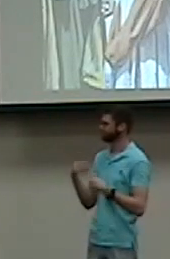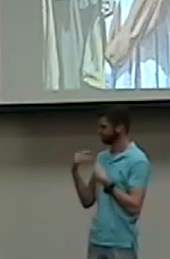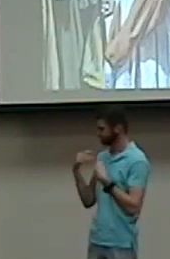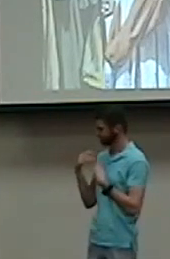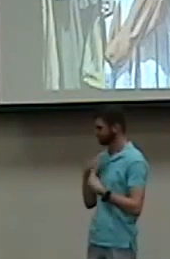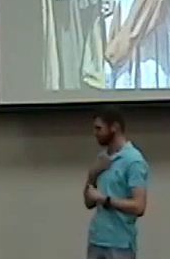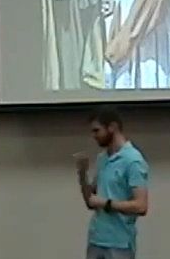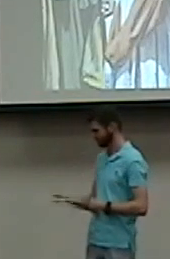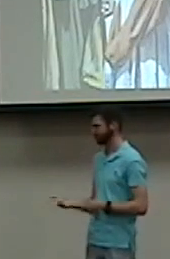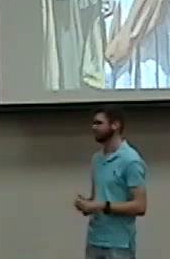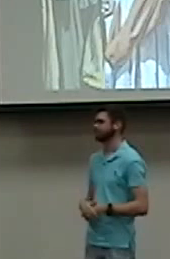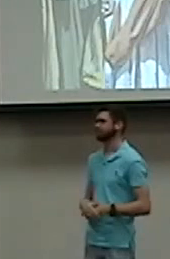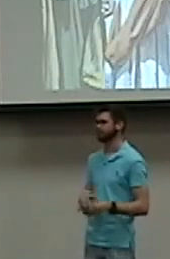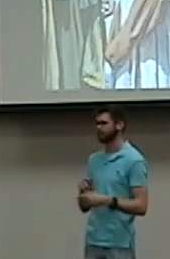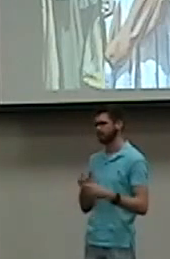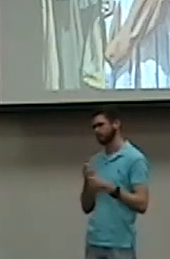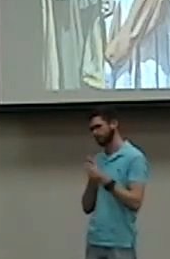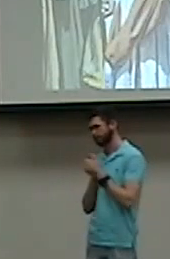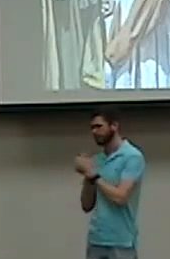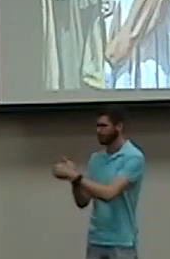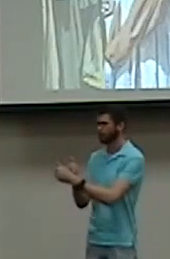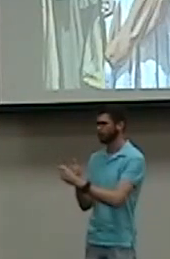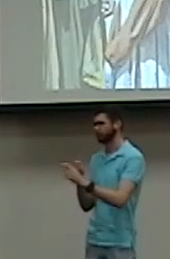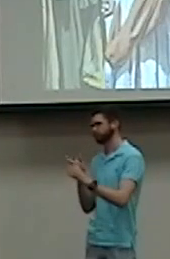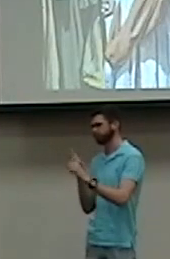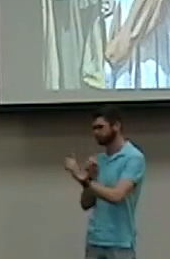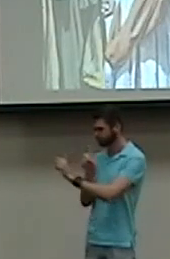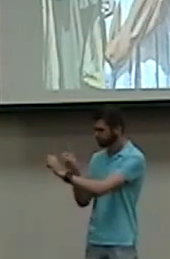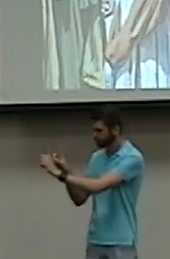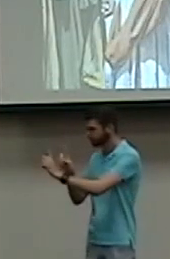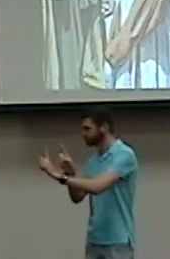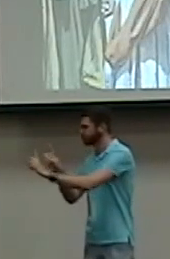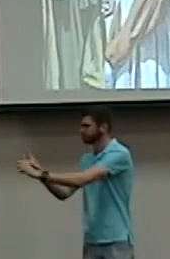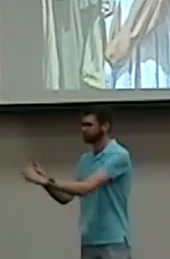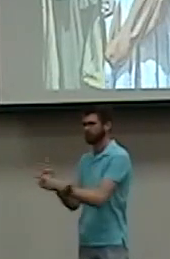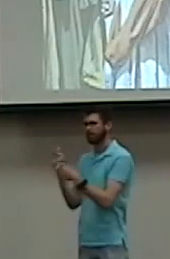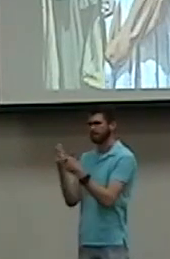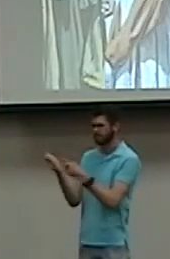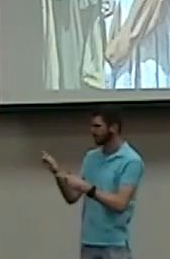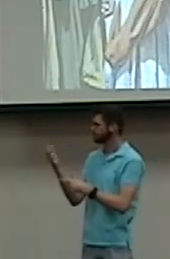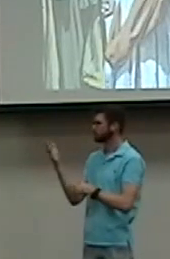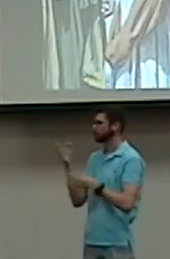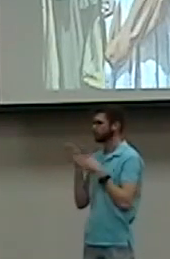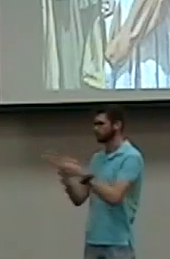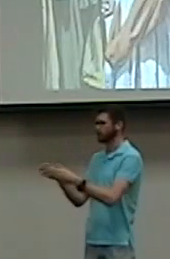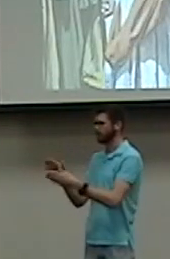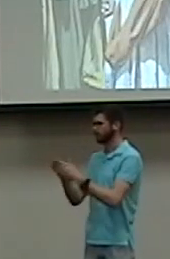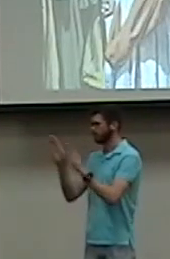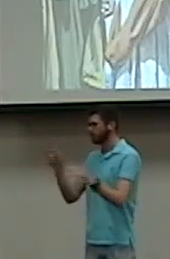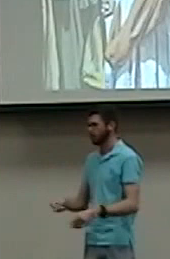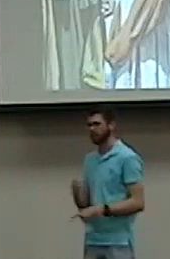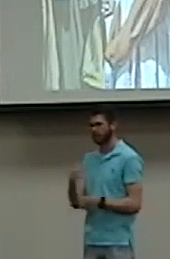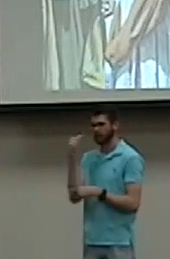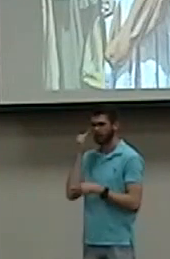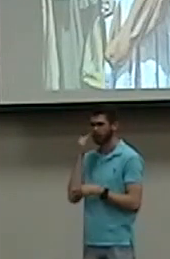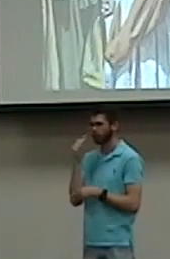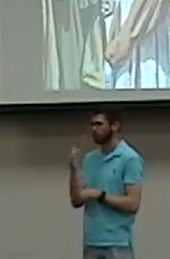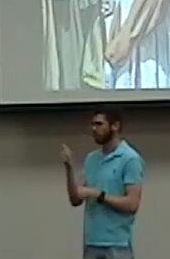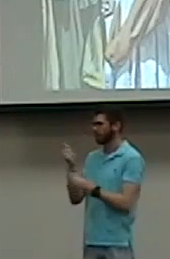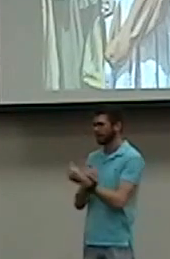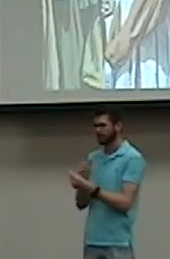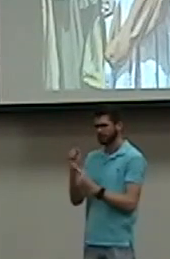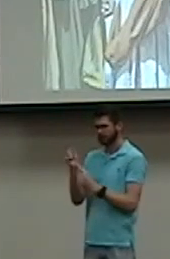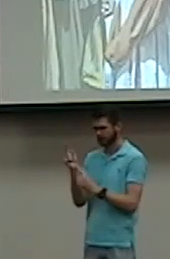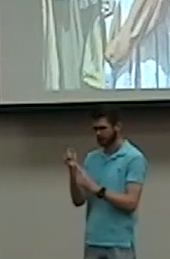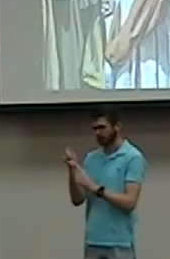to follow. Pushing through the crowd, Jairus is trying to think of the fastest way home, because he's all too aware that every moment that he is away from